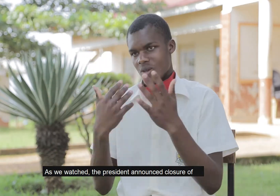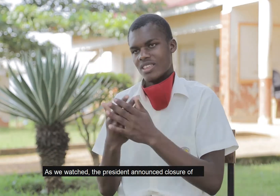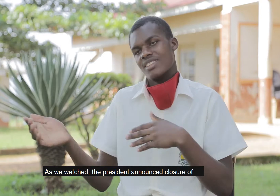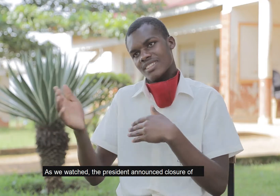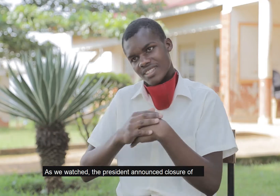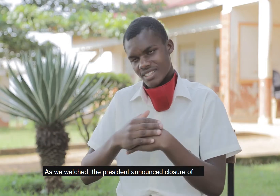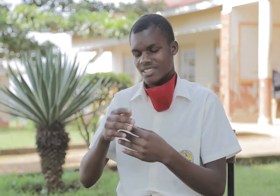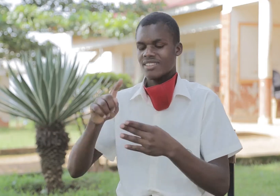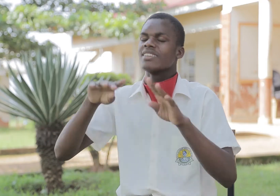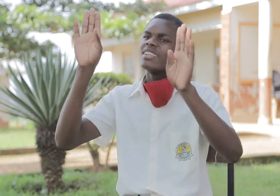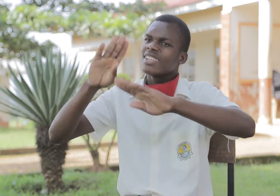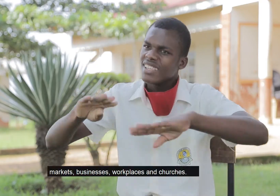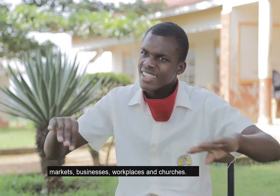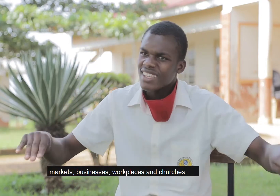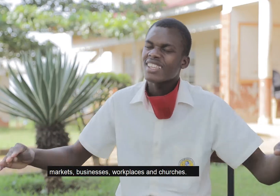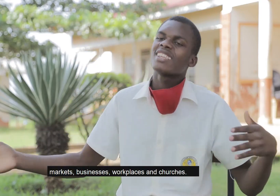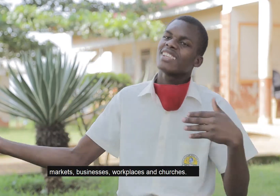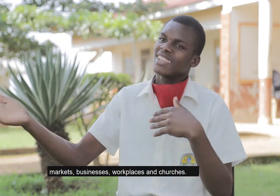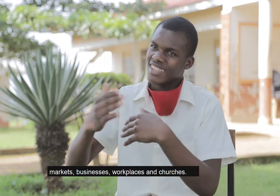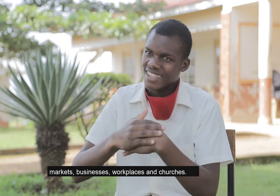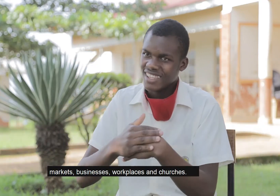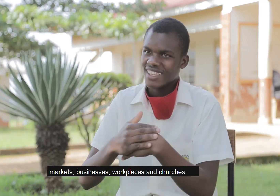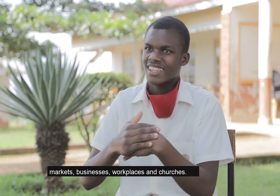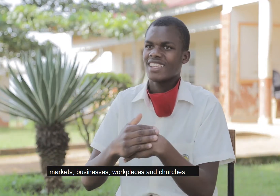closure of markets,